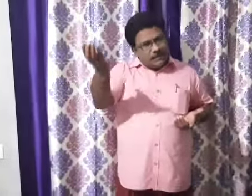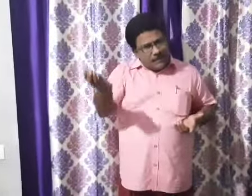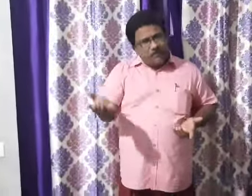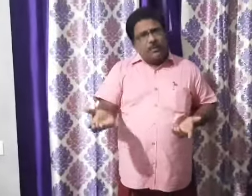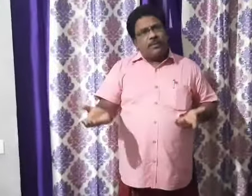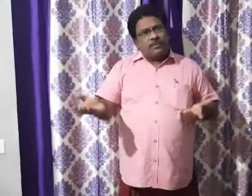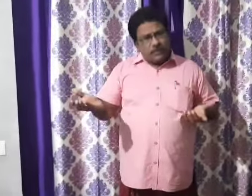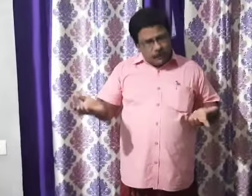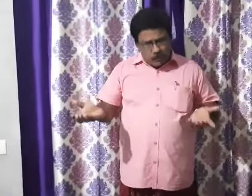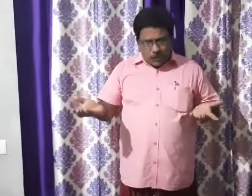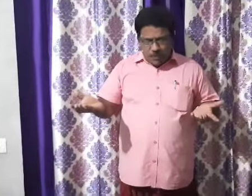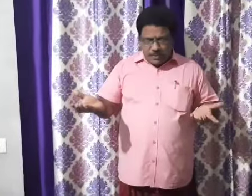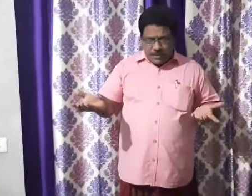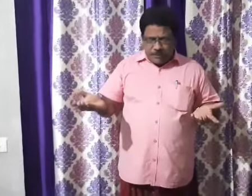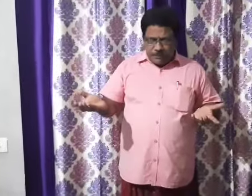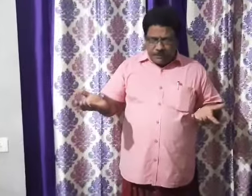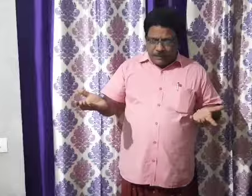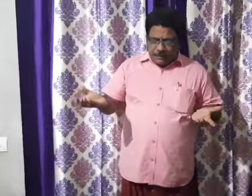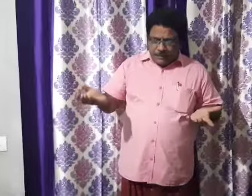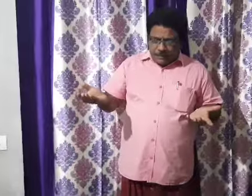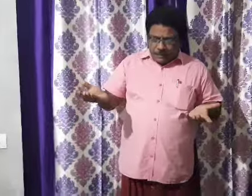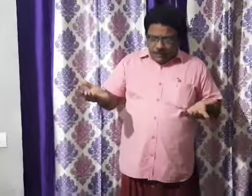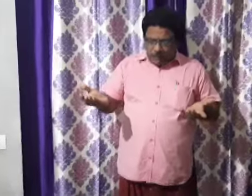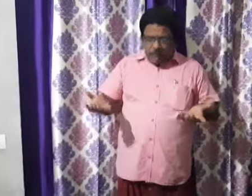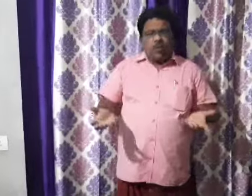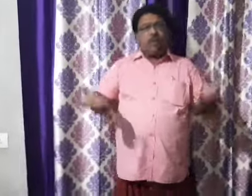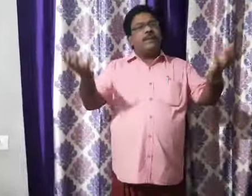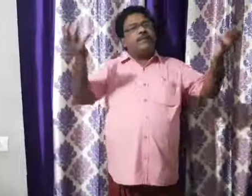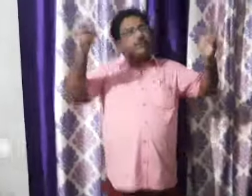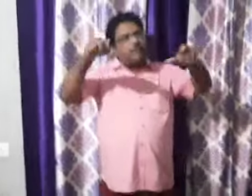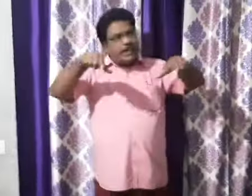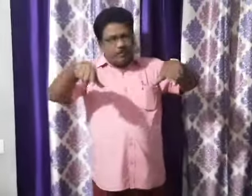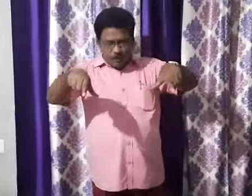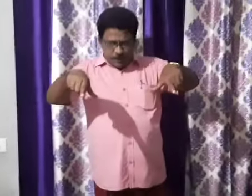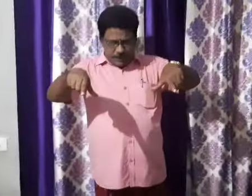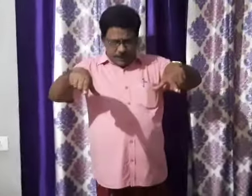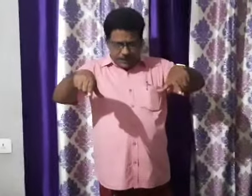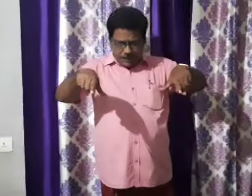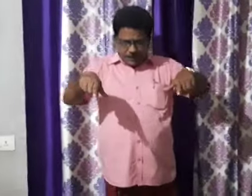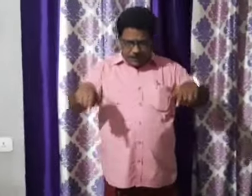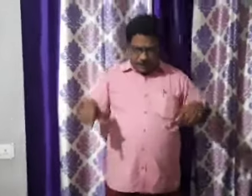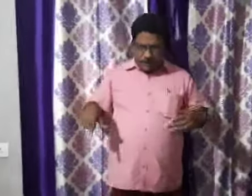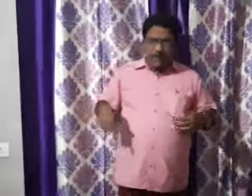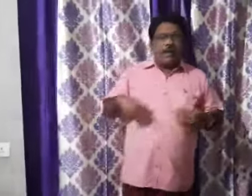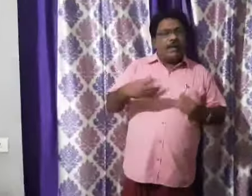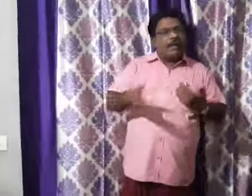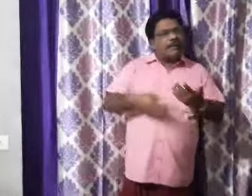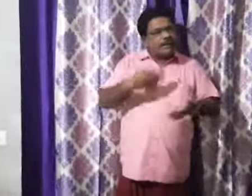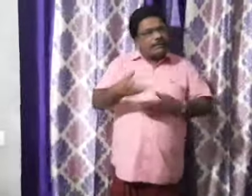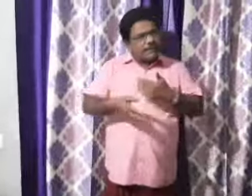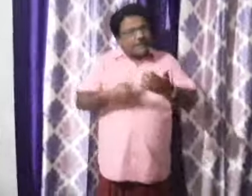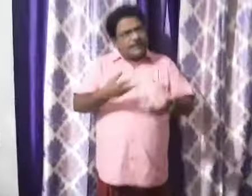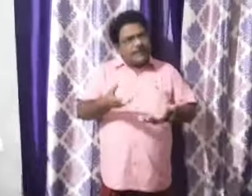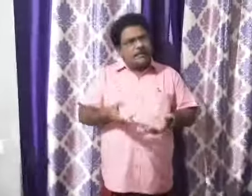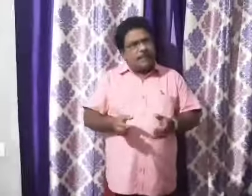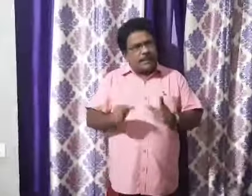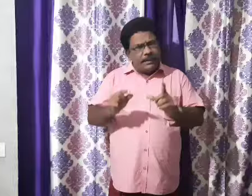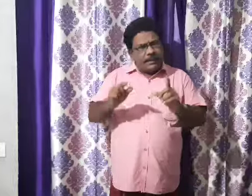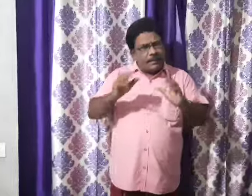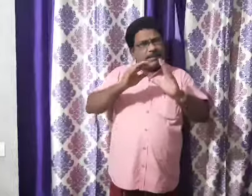cultivate more crops and more people could be employed. Okay. Again, another thing is that by